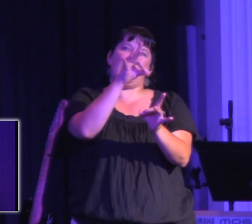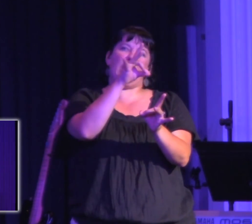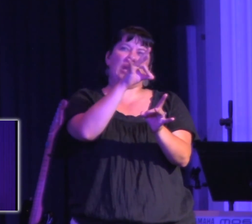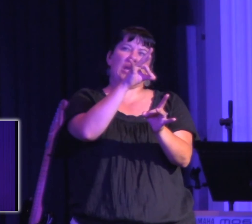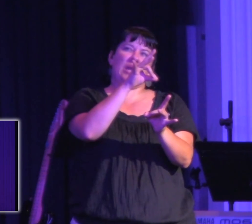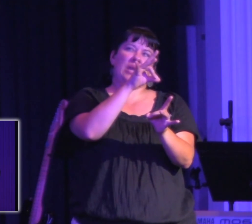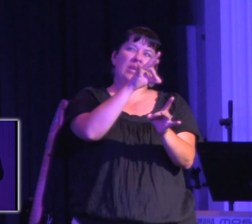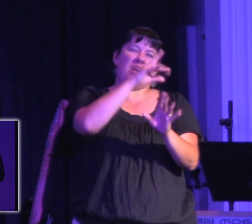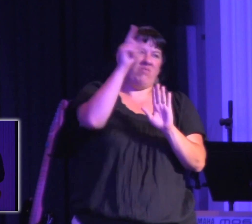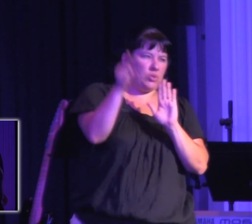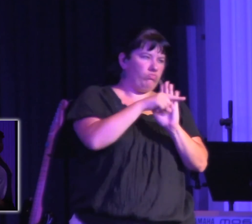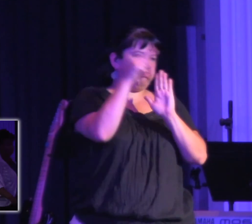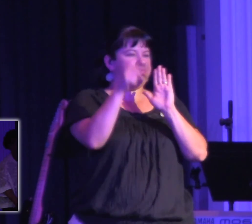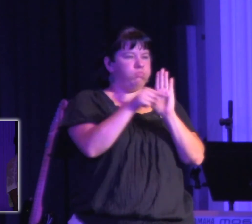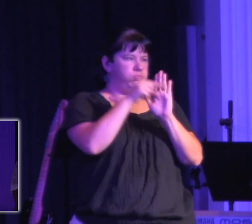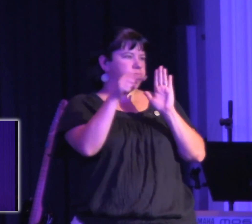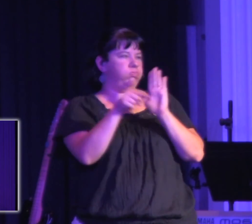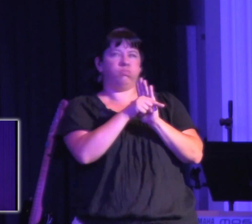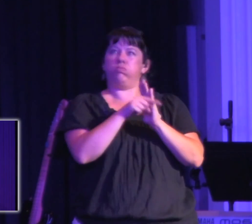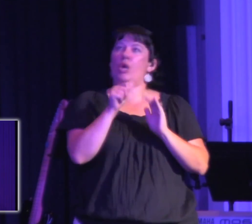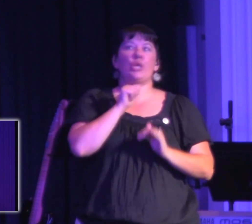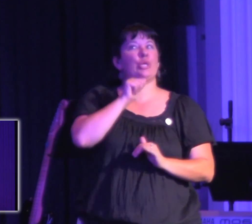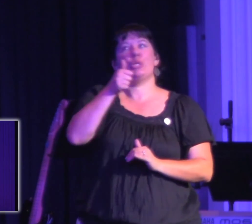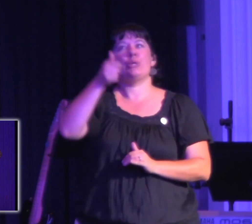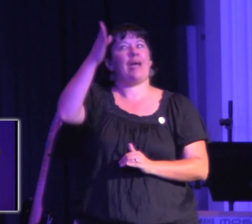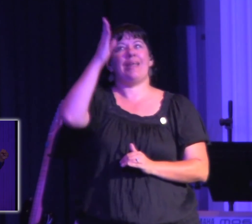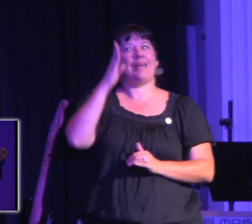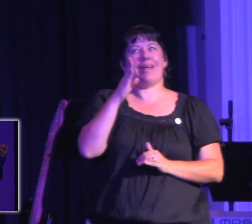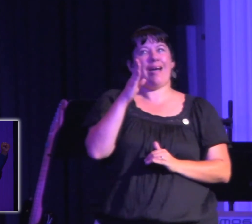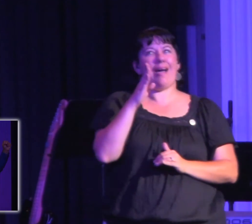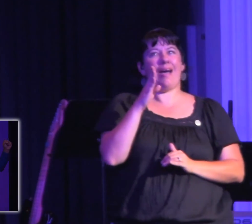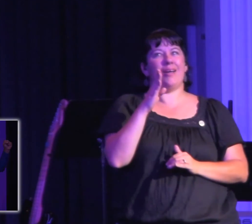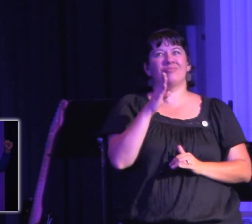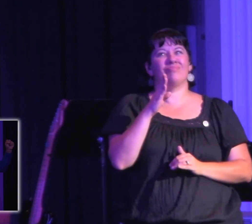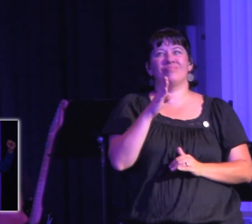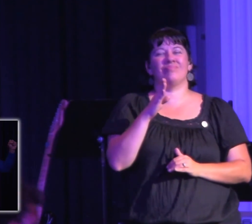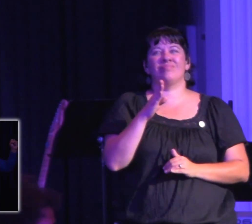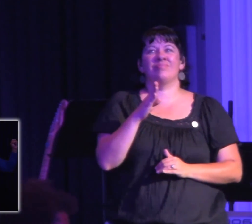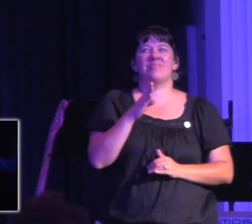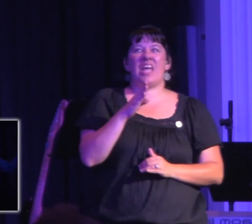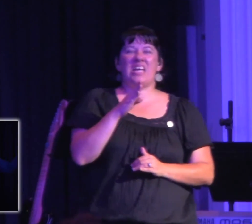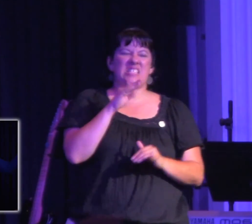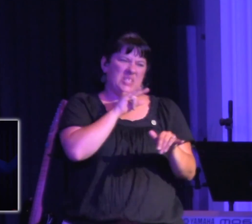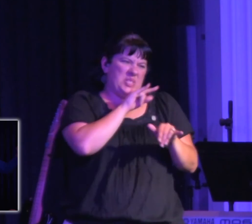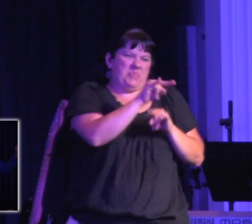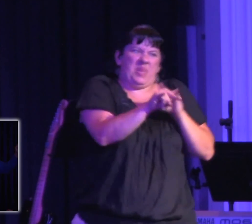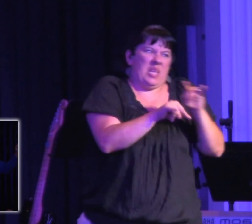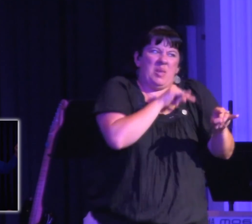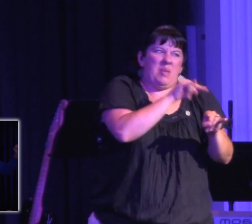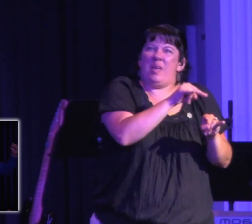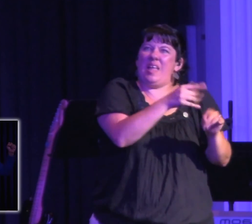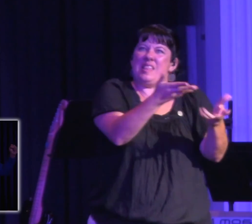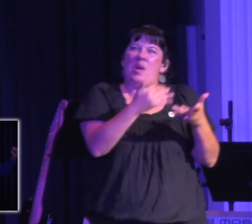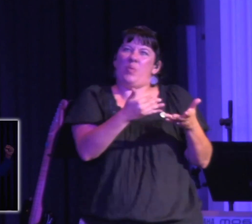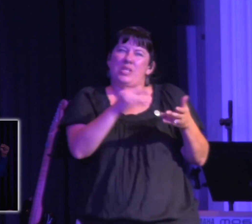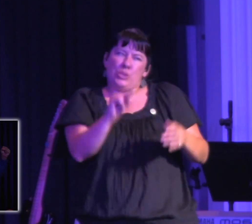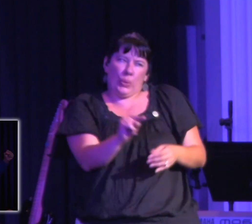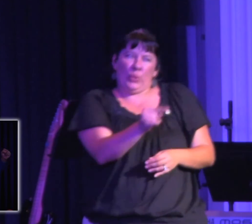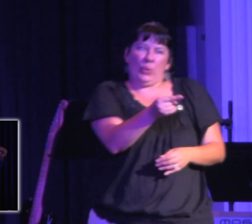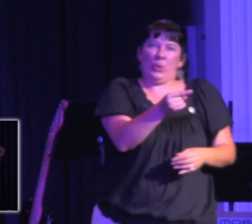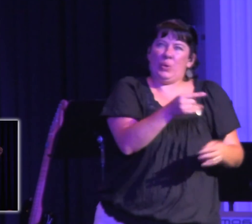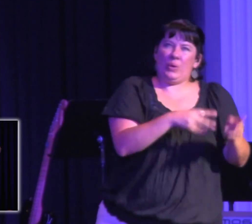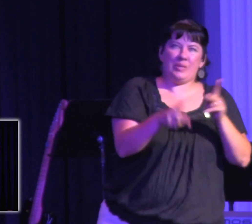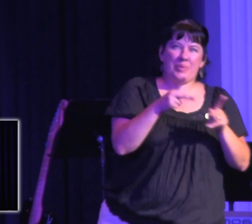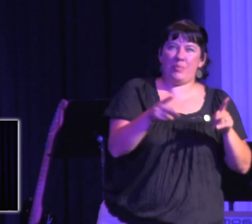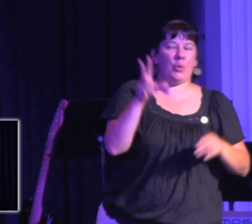is cruel, that is mean, that is trying to hurt and harm His people. But you're a God who